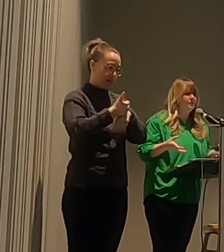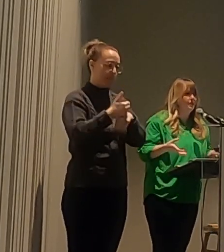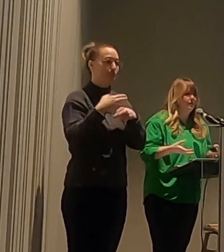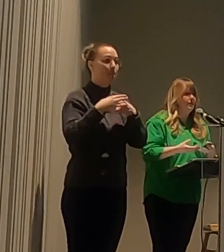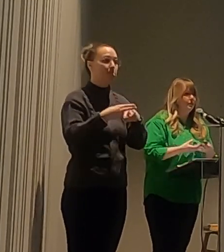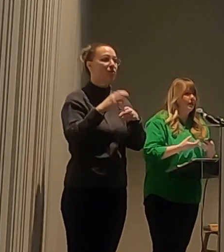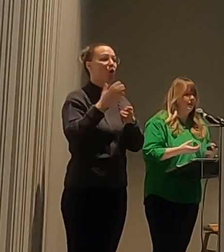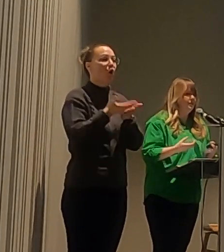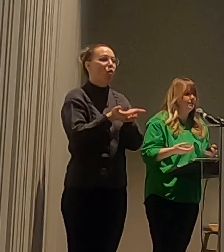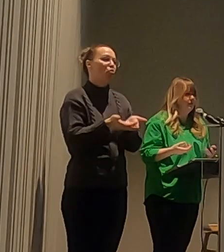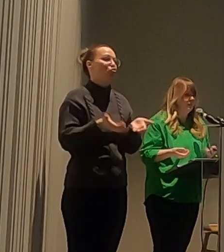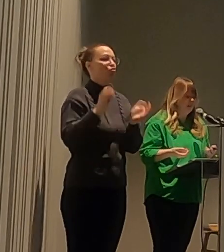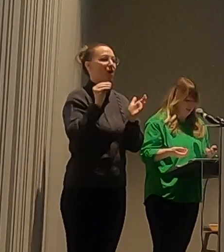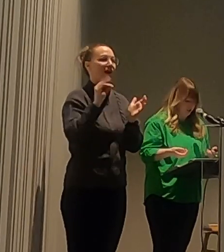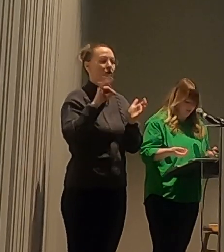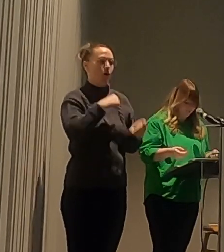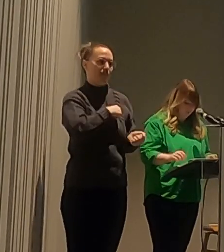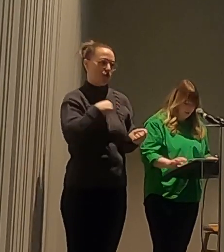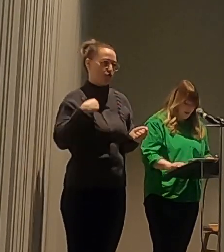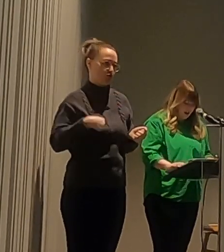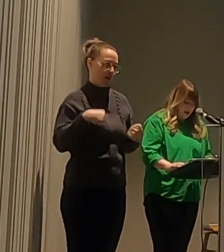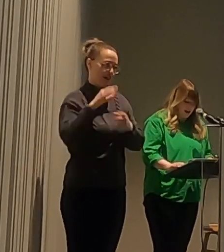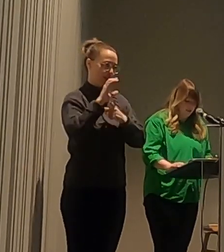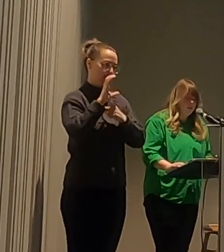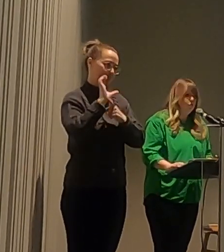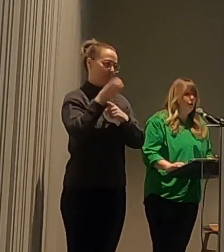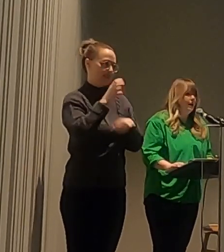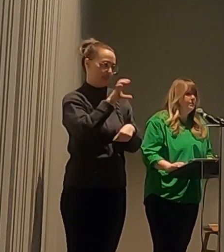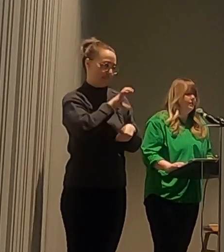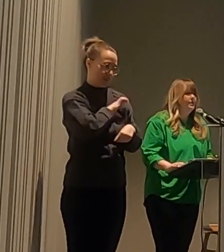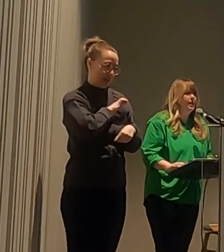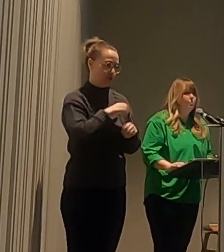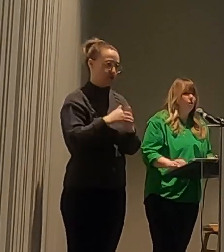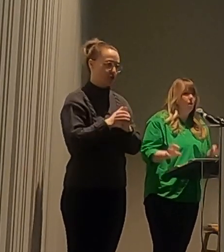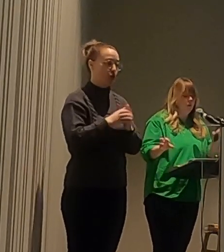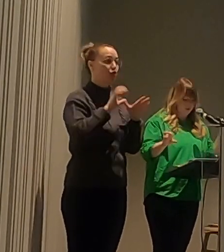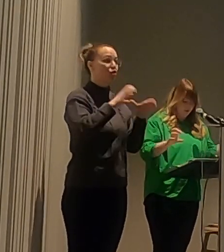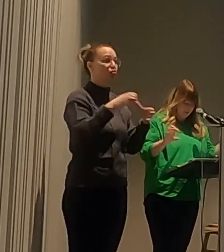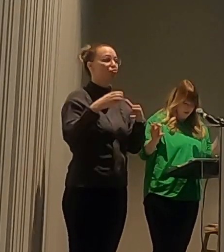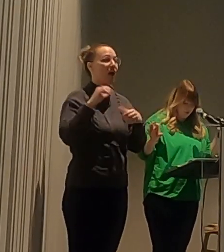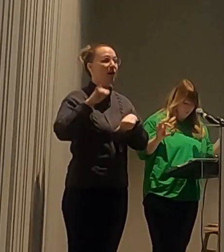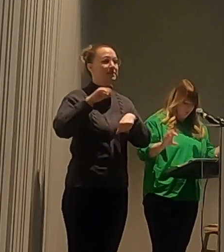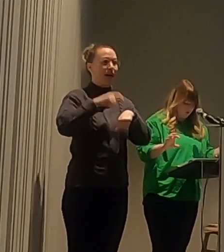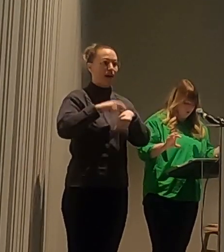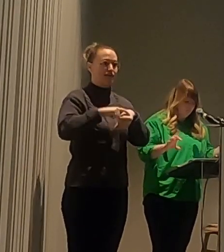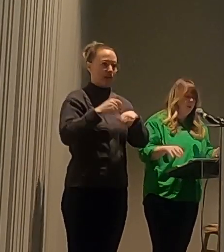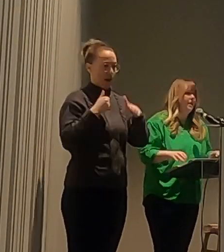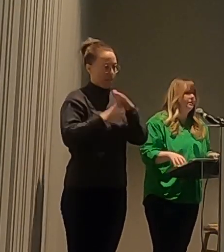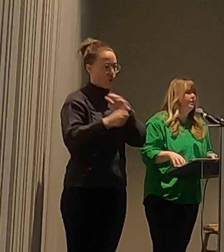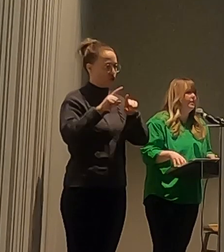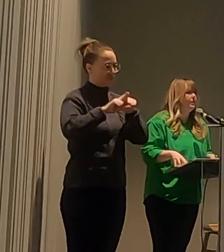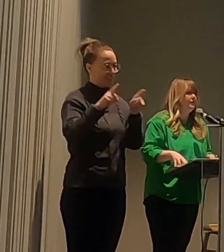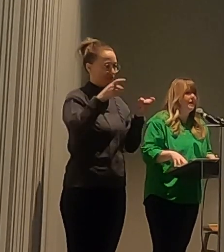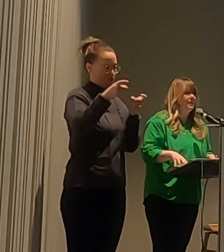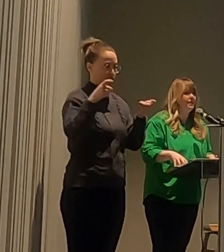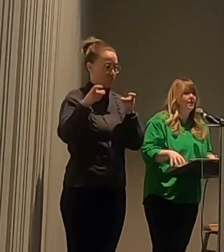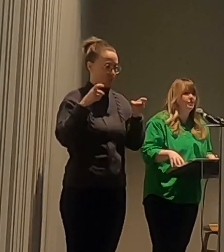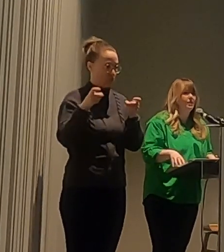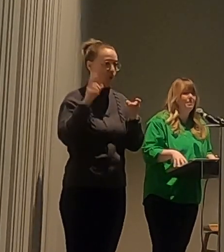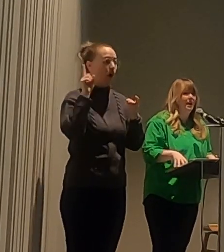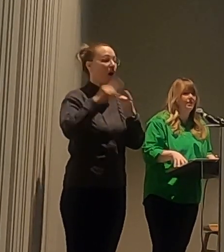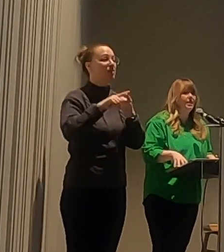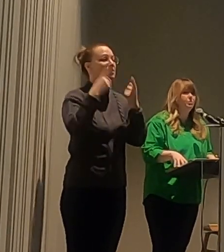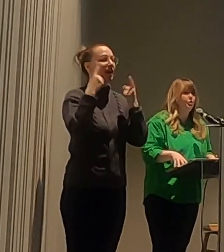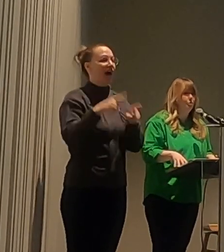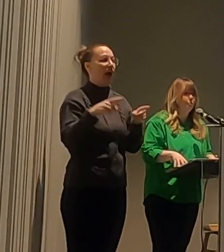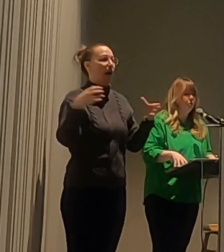of the cradles of the Chinese civilization. And these tribes at the time were all under separate rule until they were united under